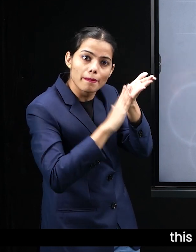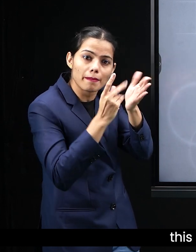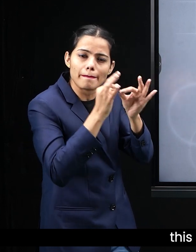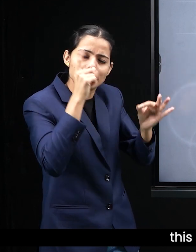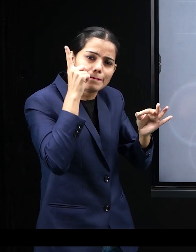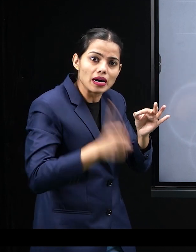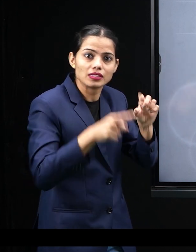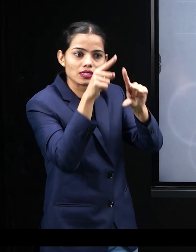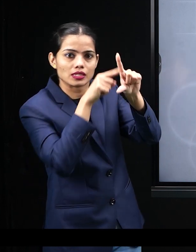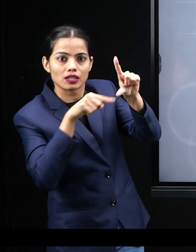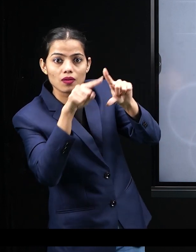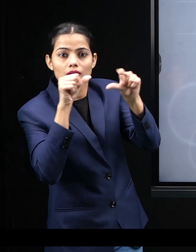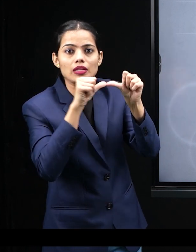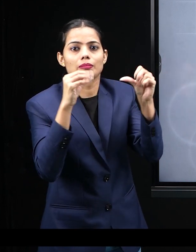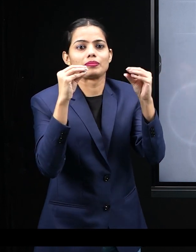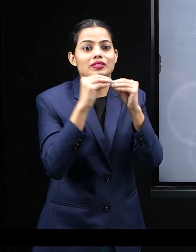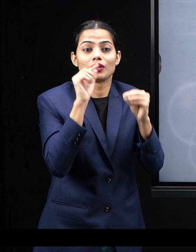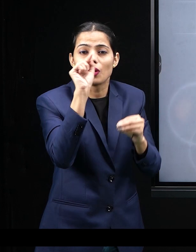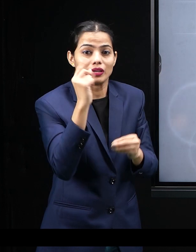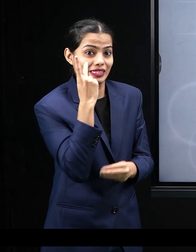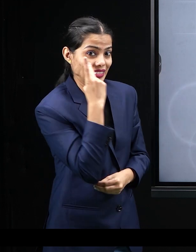chord AB at point C.